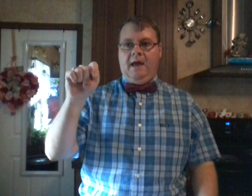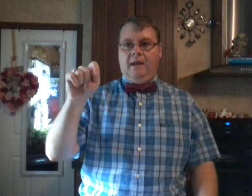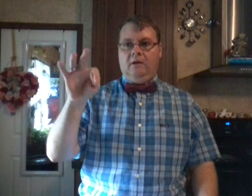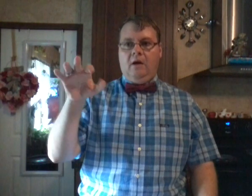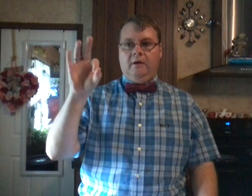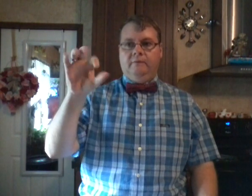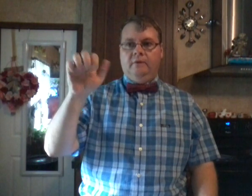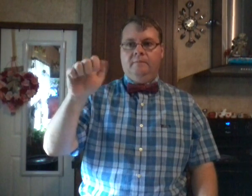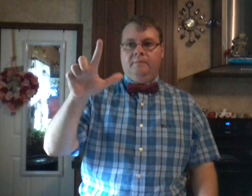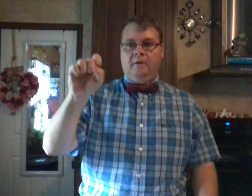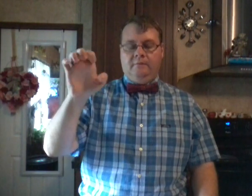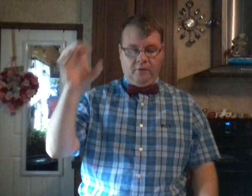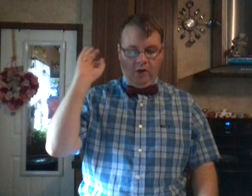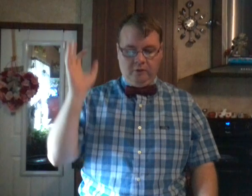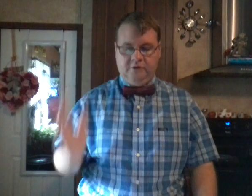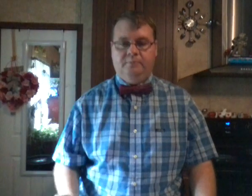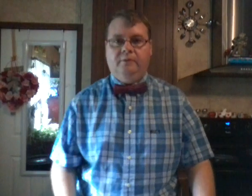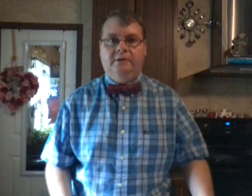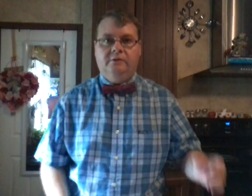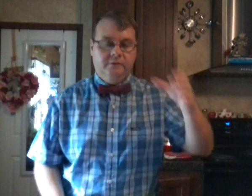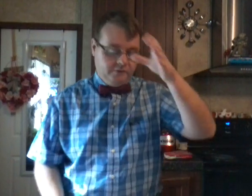had a lot of false preachers.